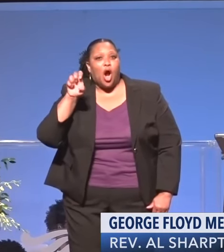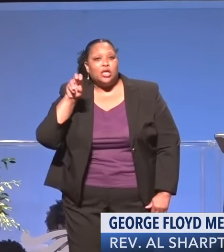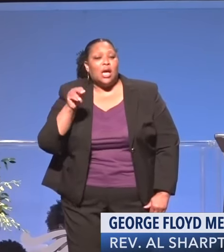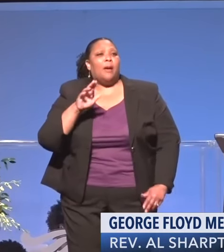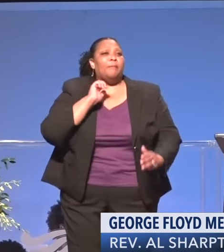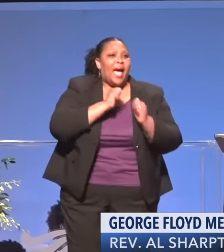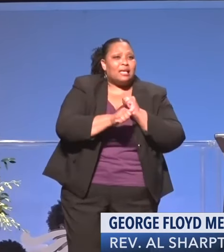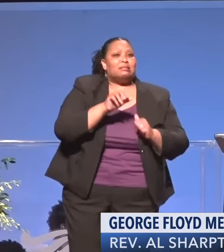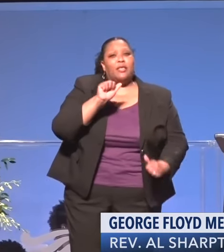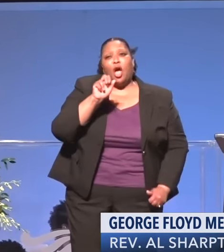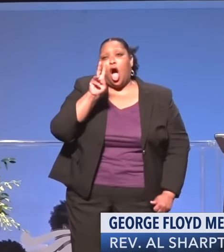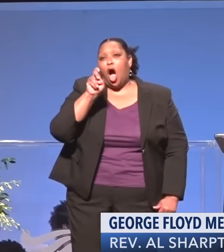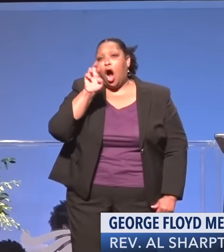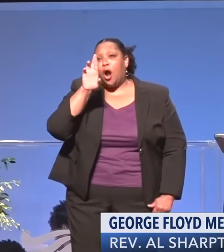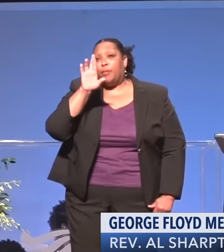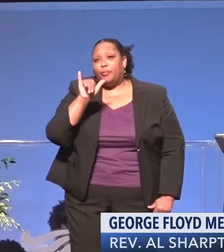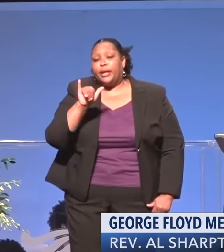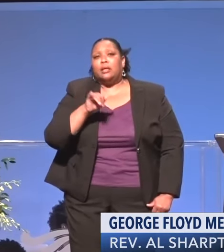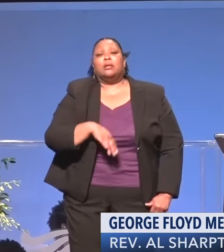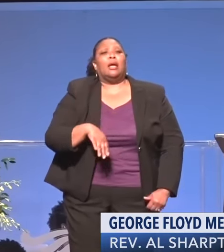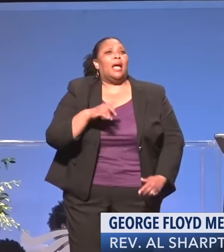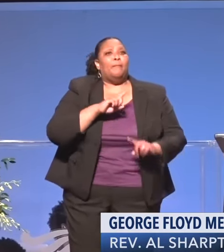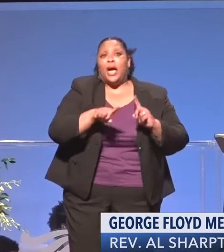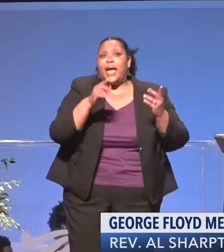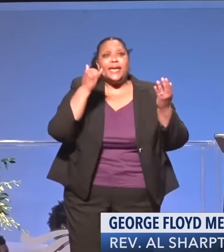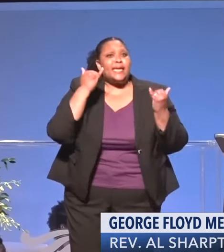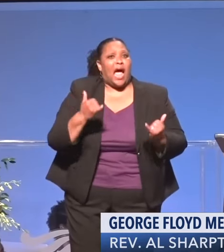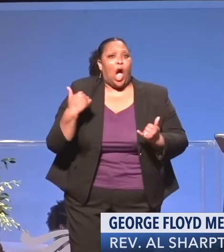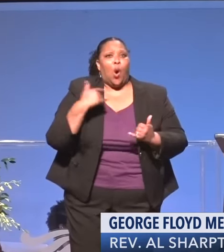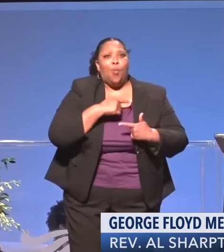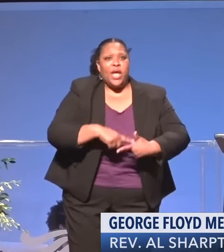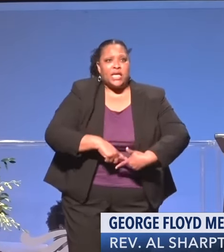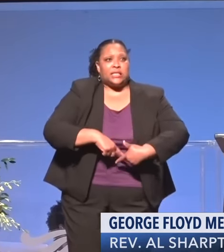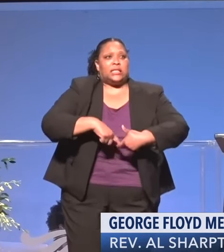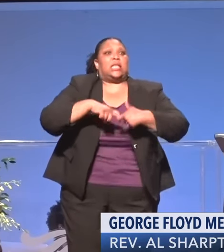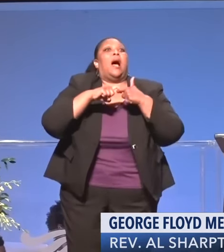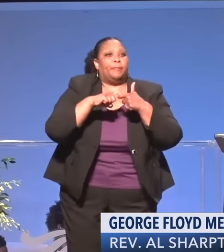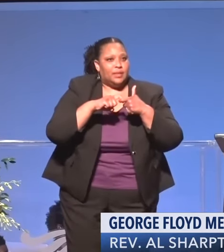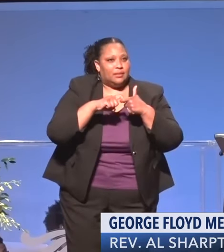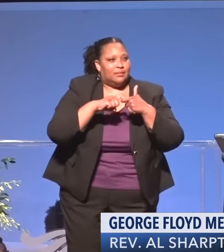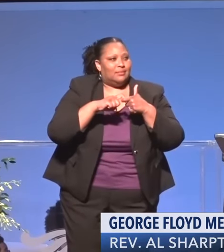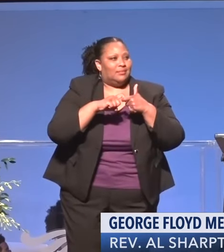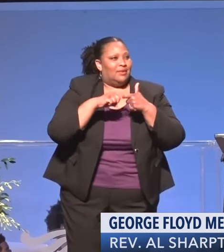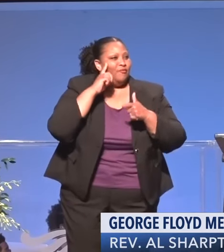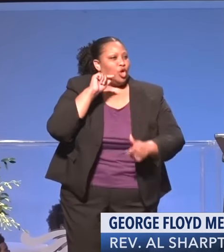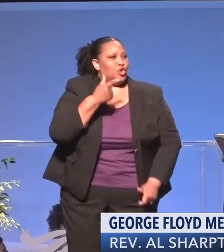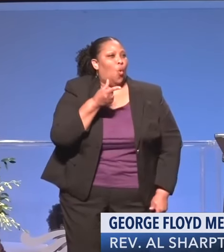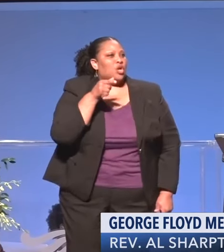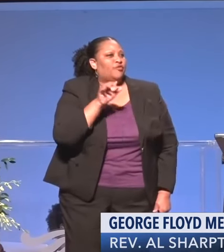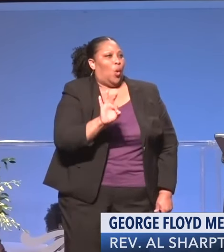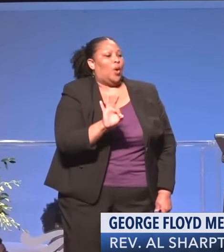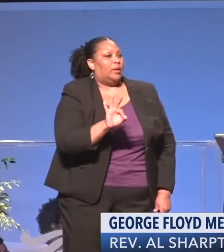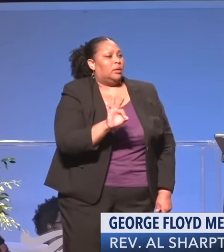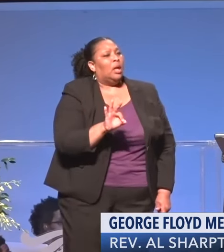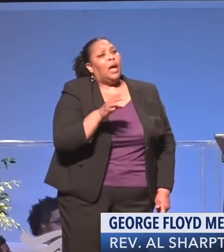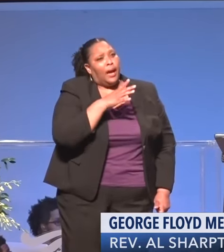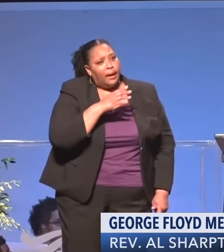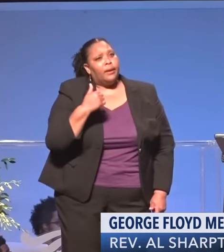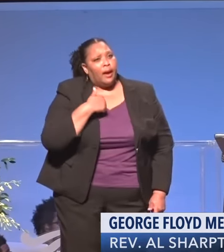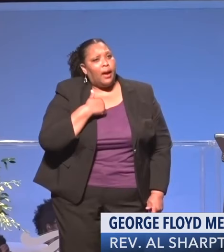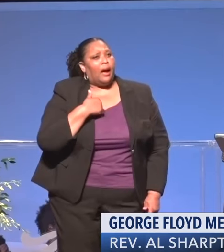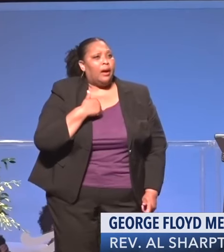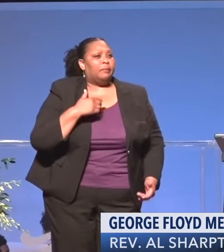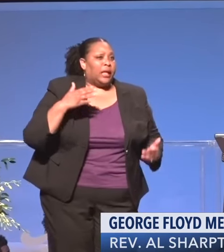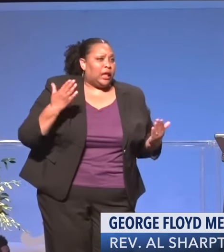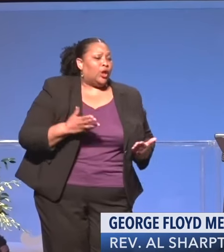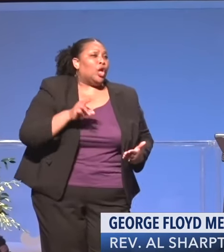Aberries, been walking by and now we stopped for George Floyd. And I'm in